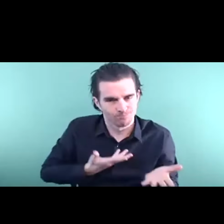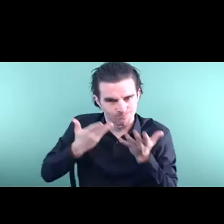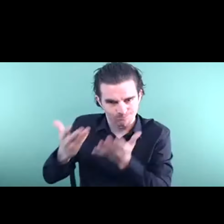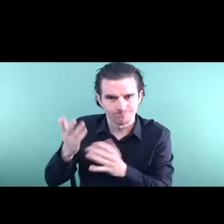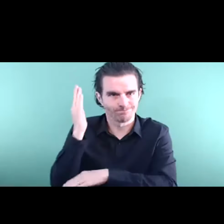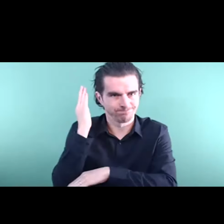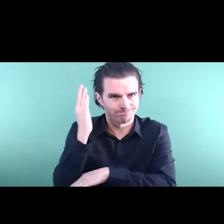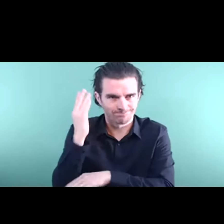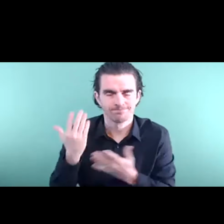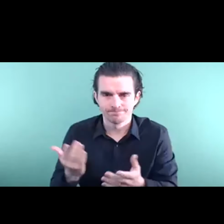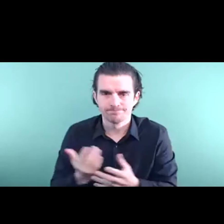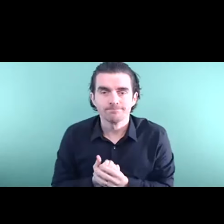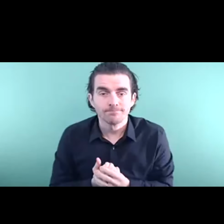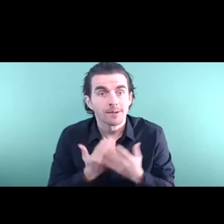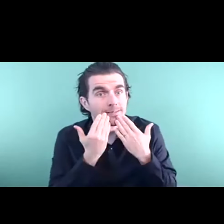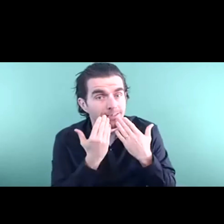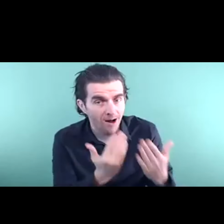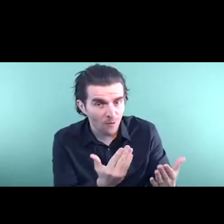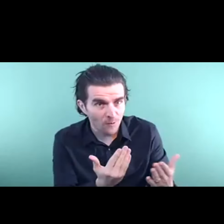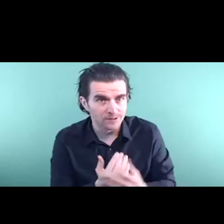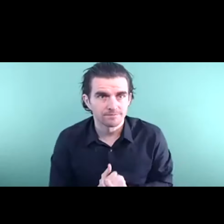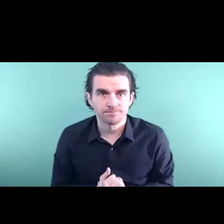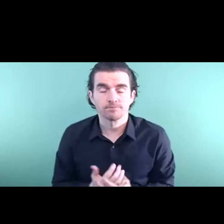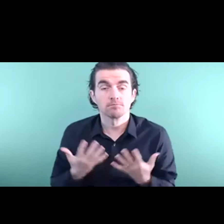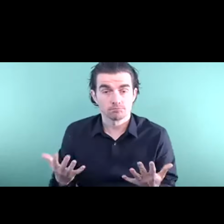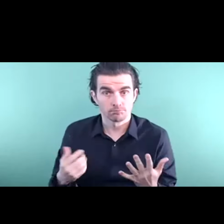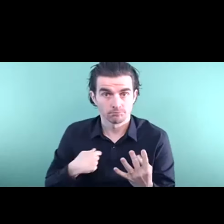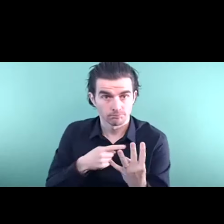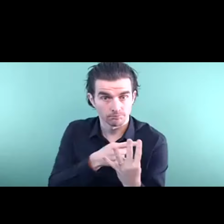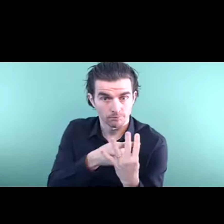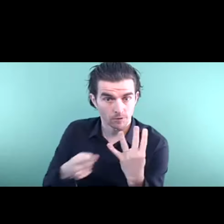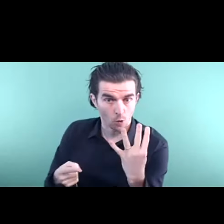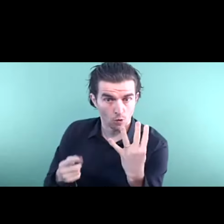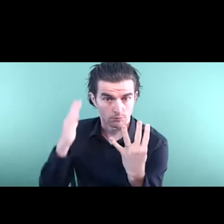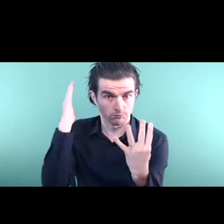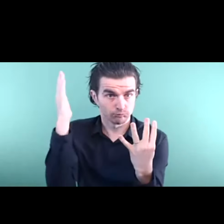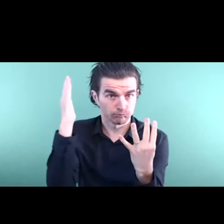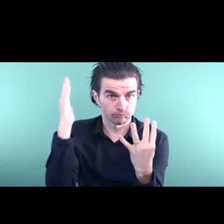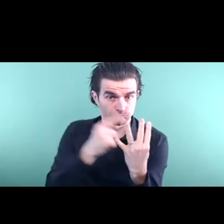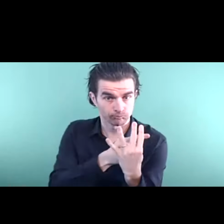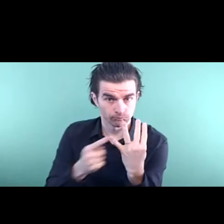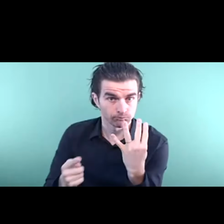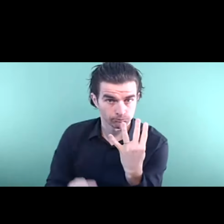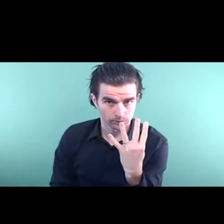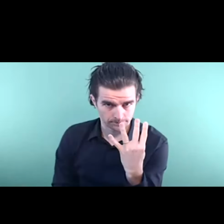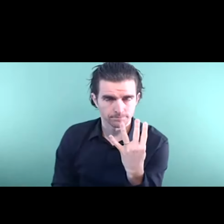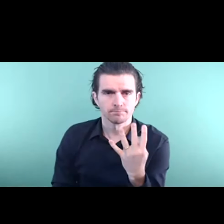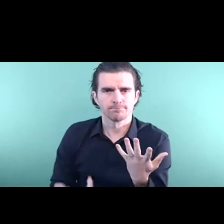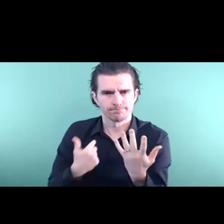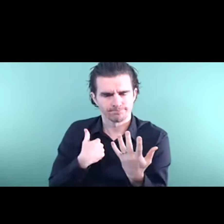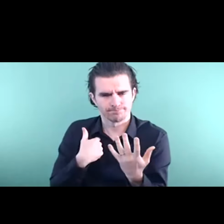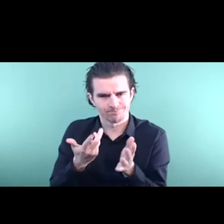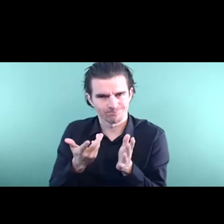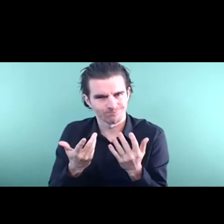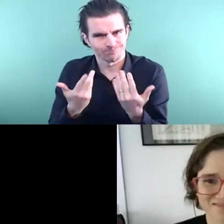It's a really great pleasure to introduce them. We're going to start with Catalina De Vandes, who is now